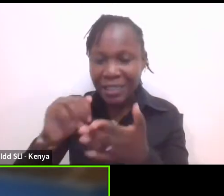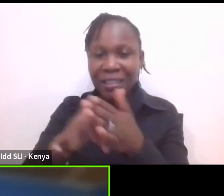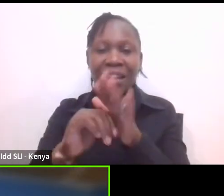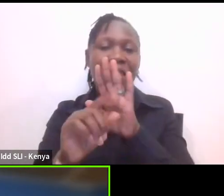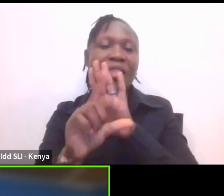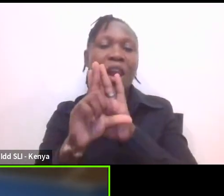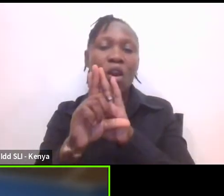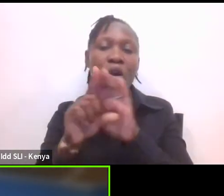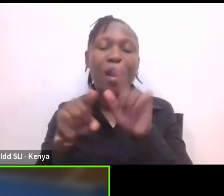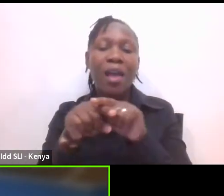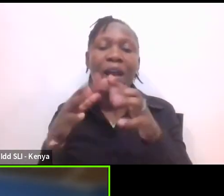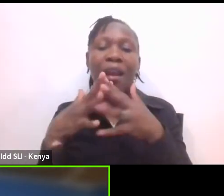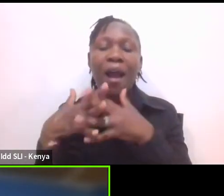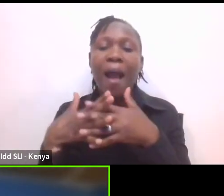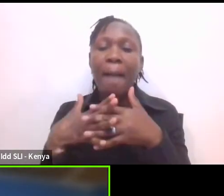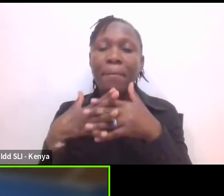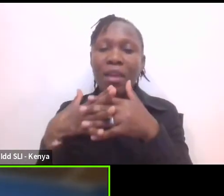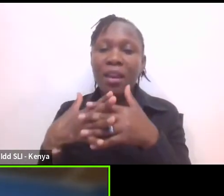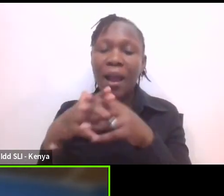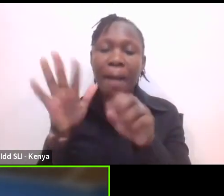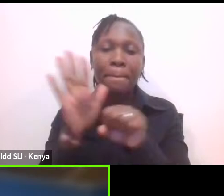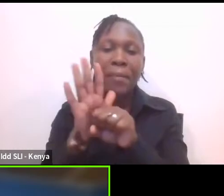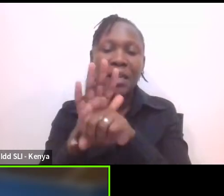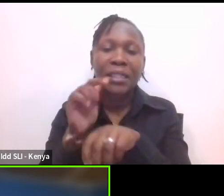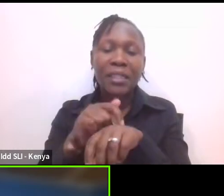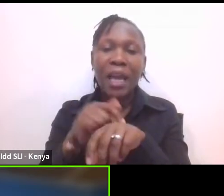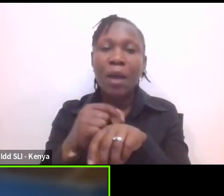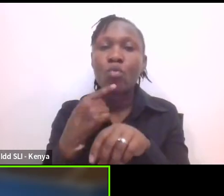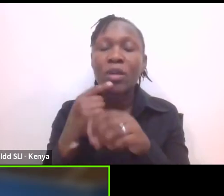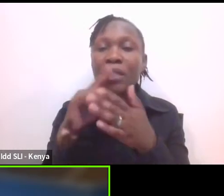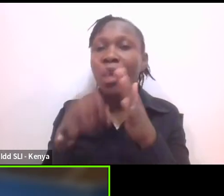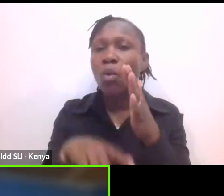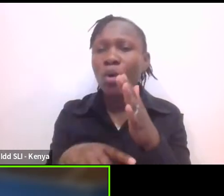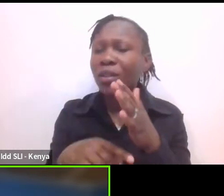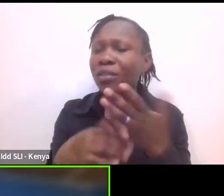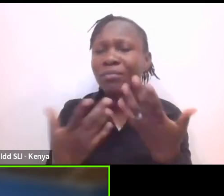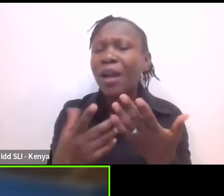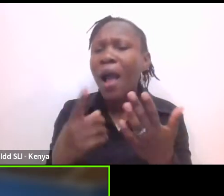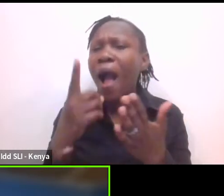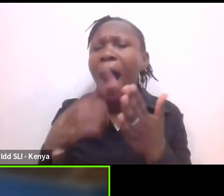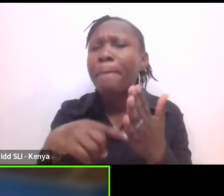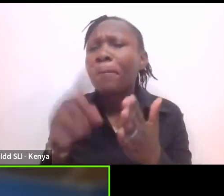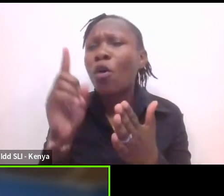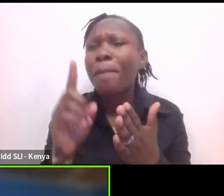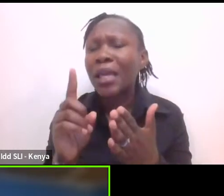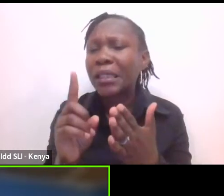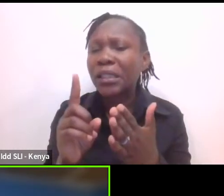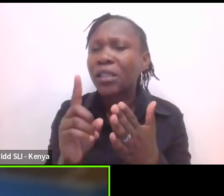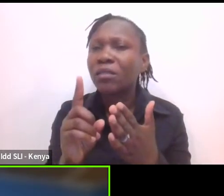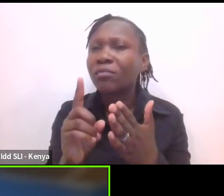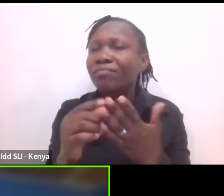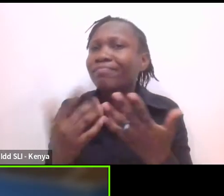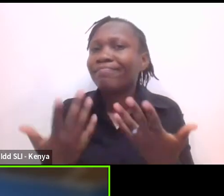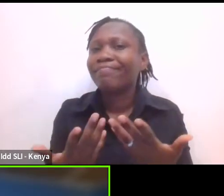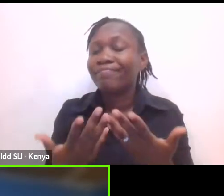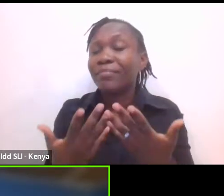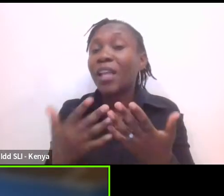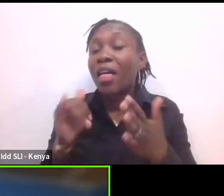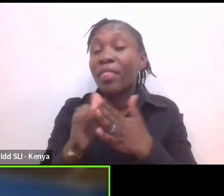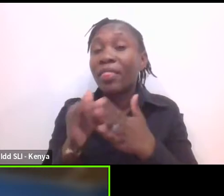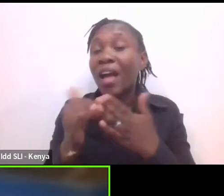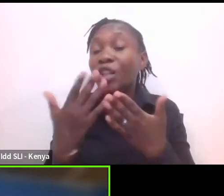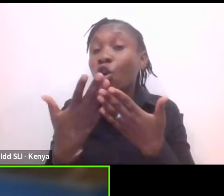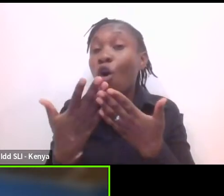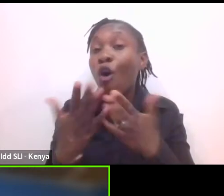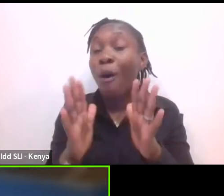so many times, where we're saying, what is appropriateness? And so I think that kind of opens up a little bit, the